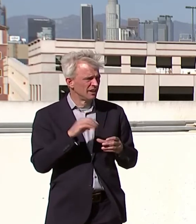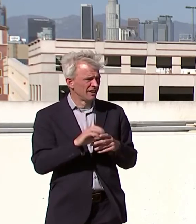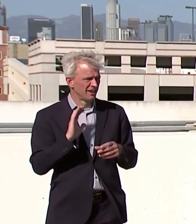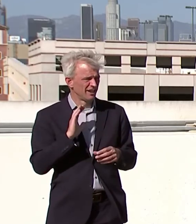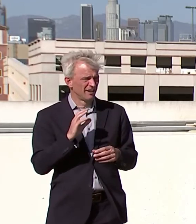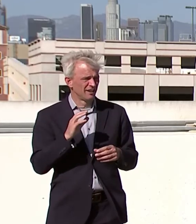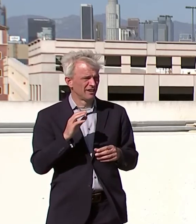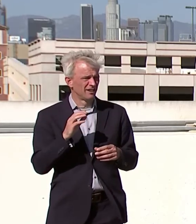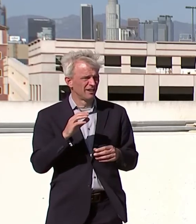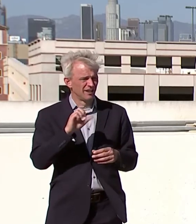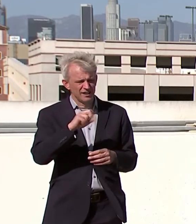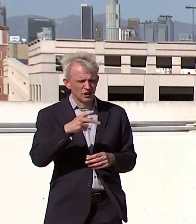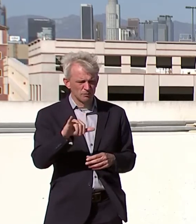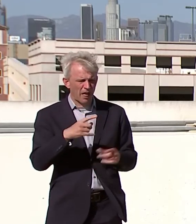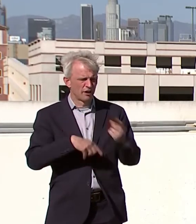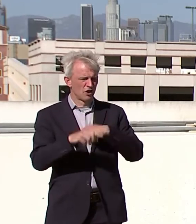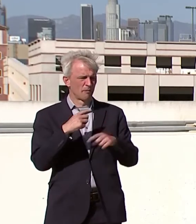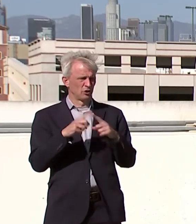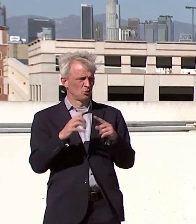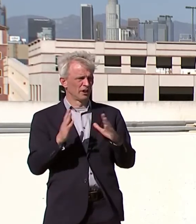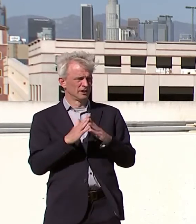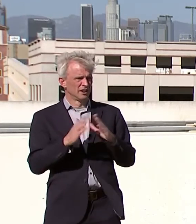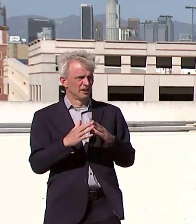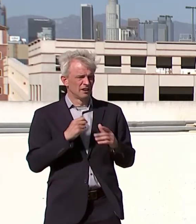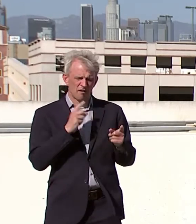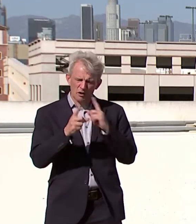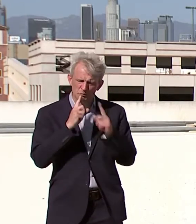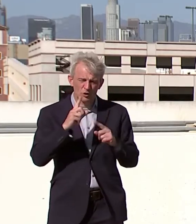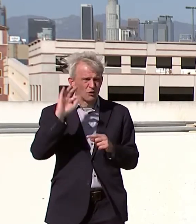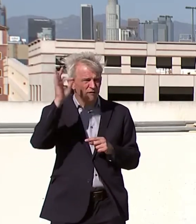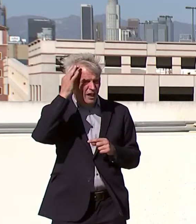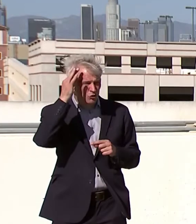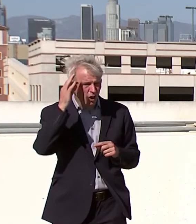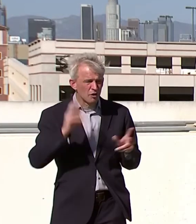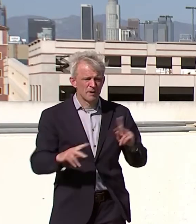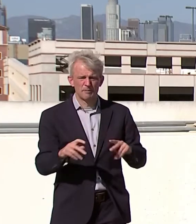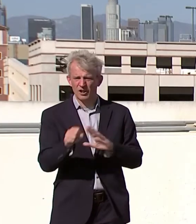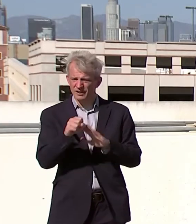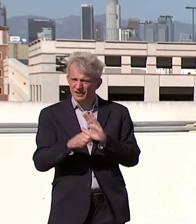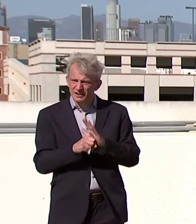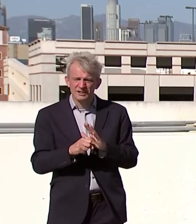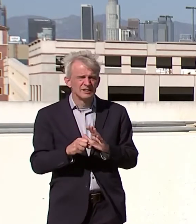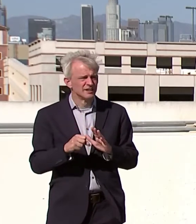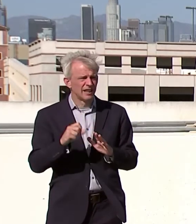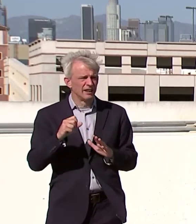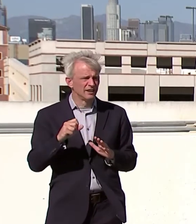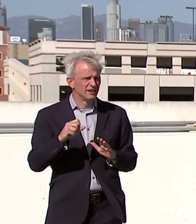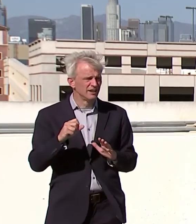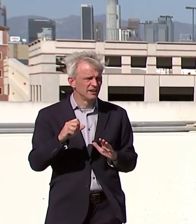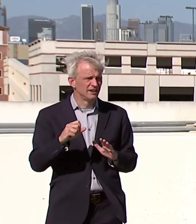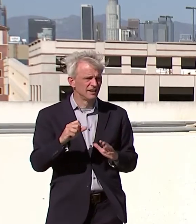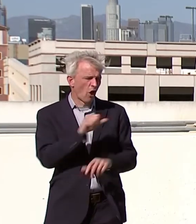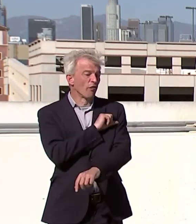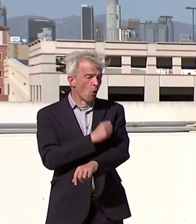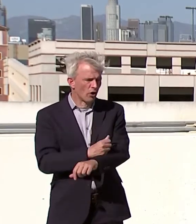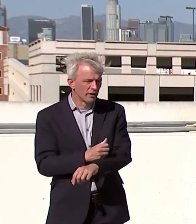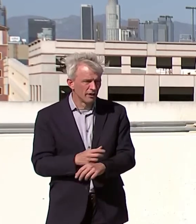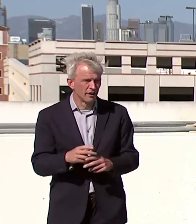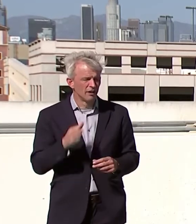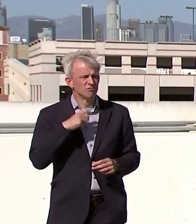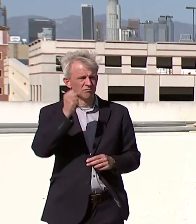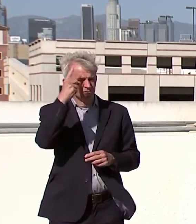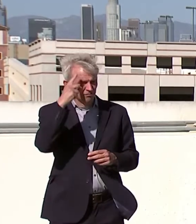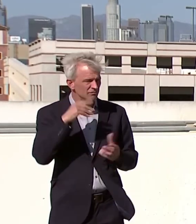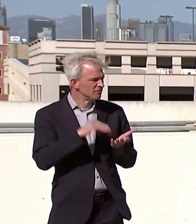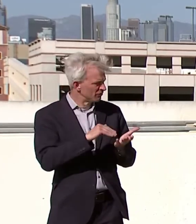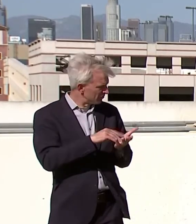And I have spoken to the federal authorities, spoken to state authorities. I understand, and as Dr. Frere said, sometimes that's being given to